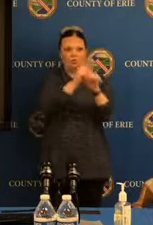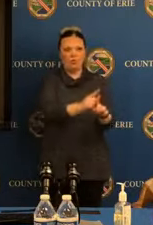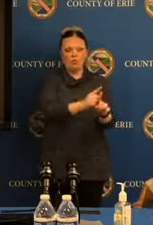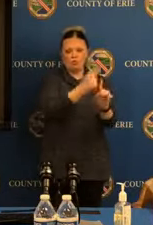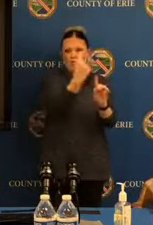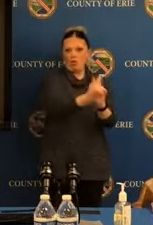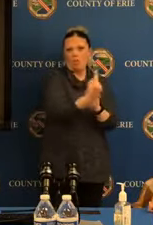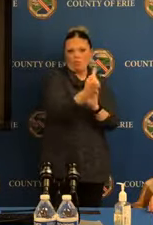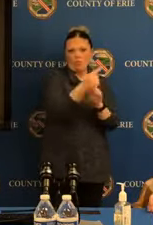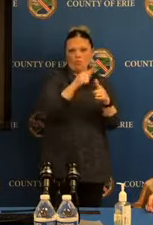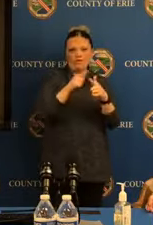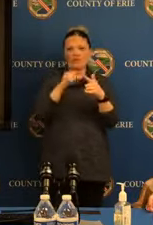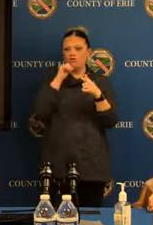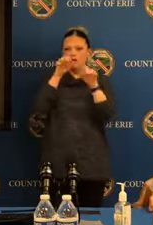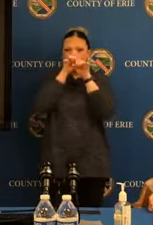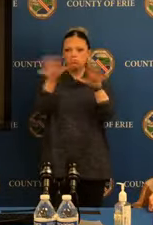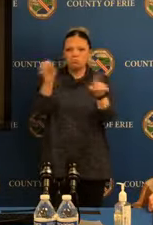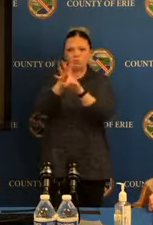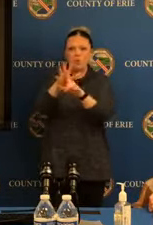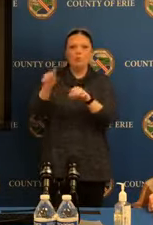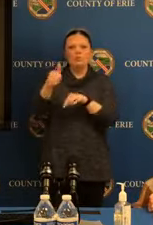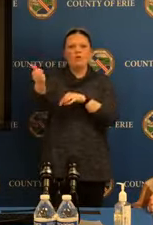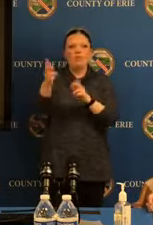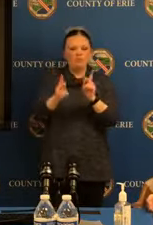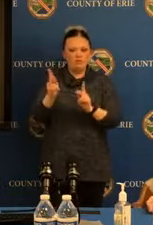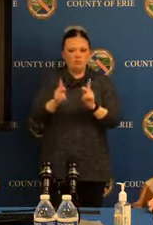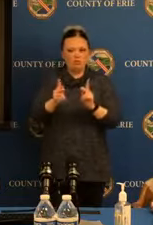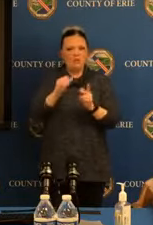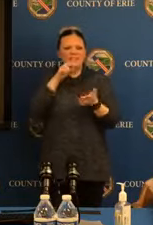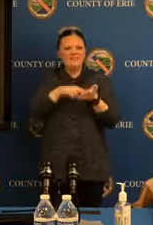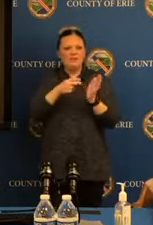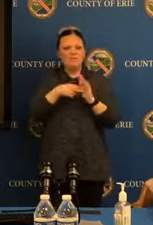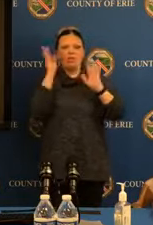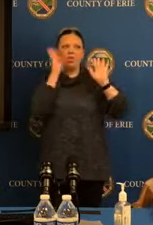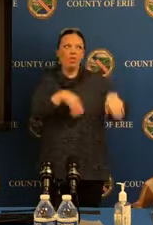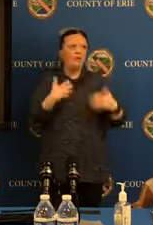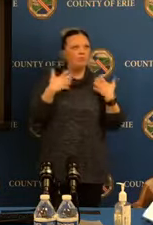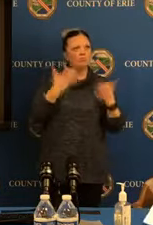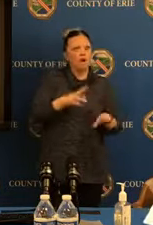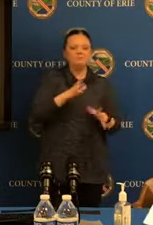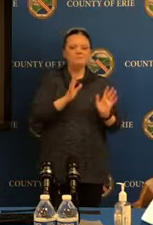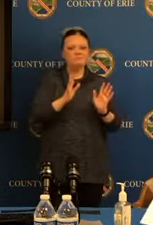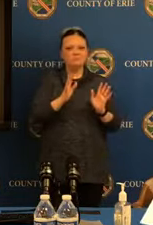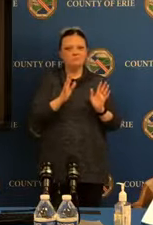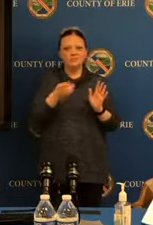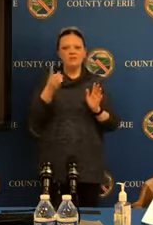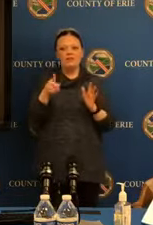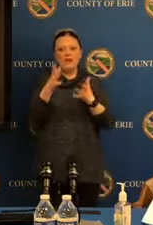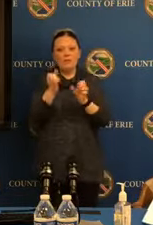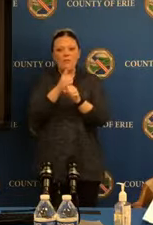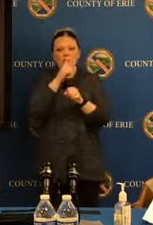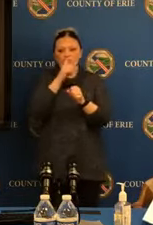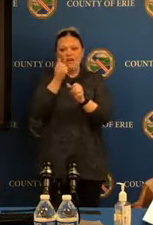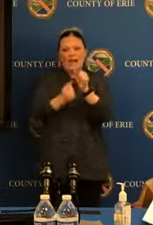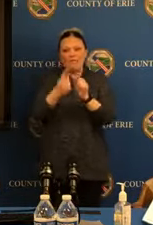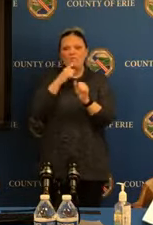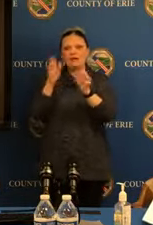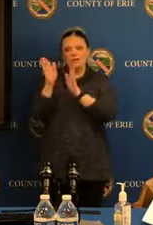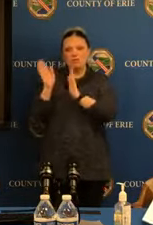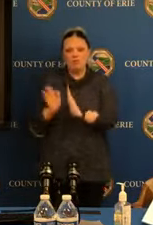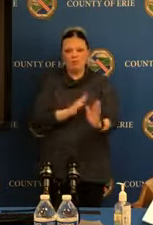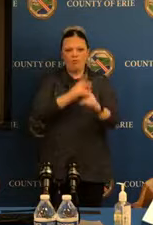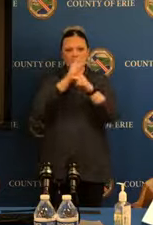yourself, and so you don't expose any people. So it's not that they don't want to see you, it says that they want to make sure that you're prepared and that they're